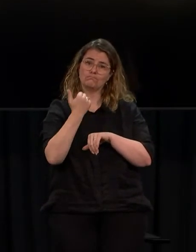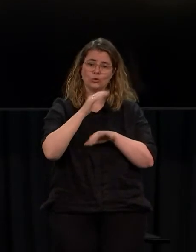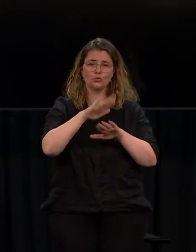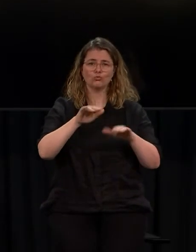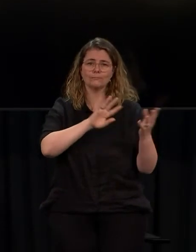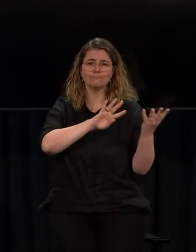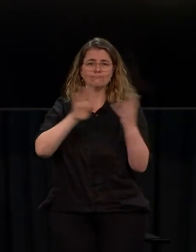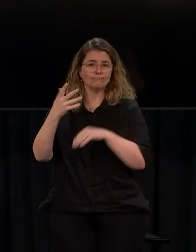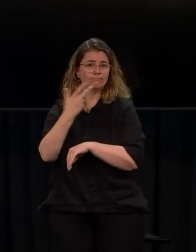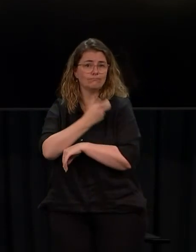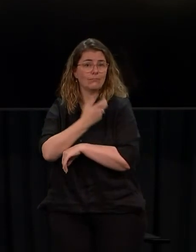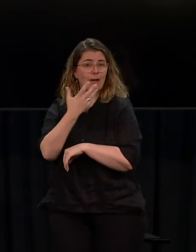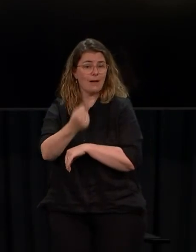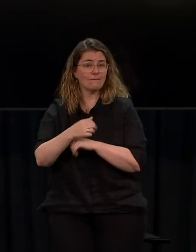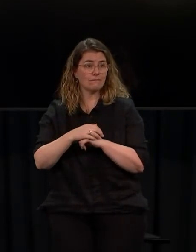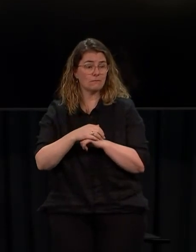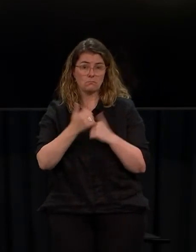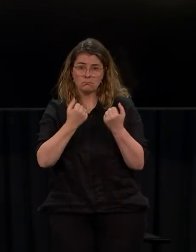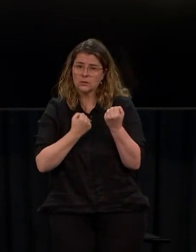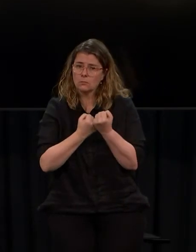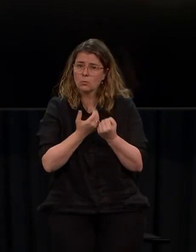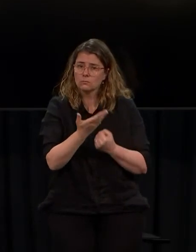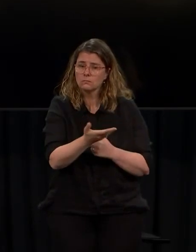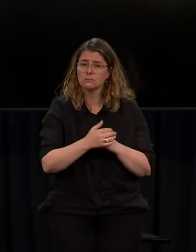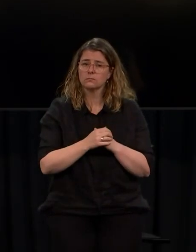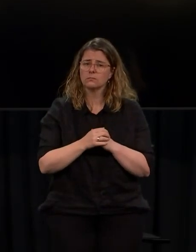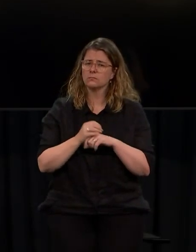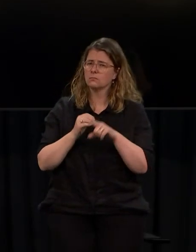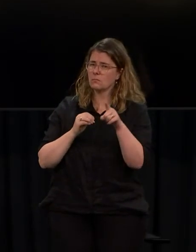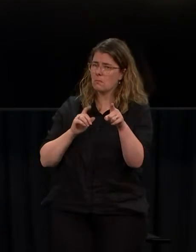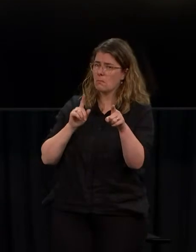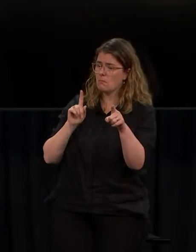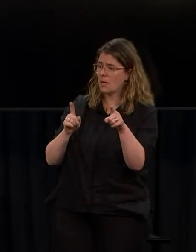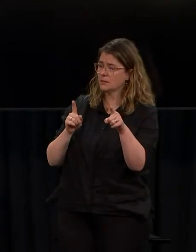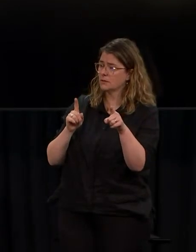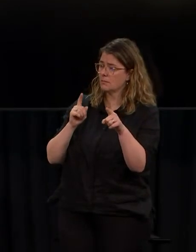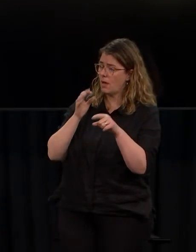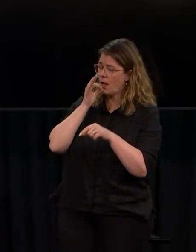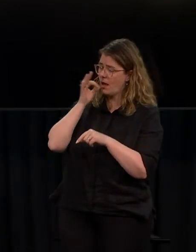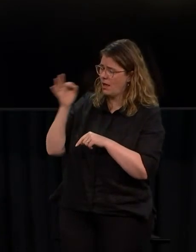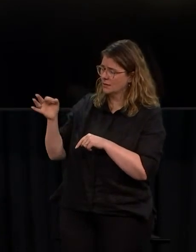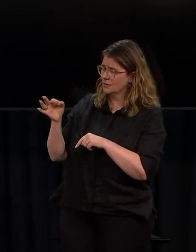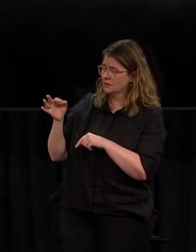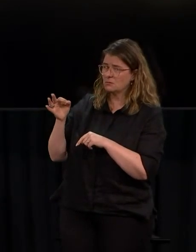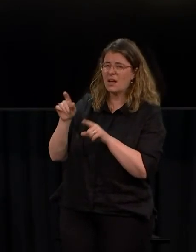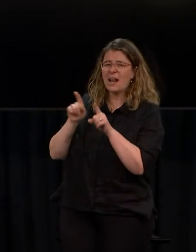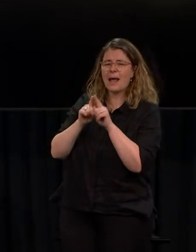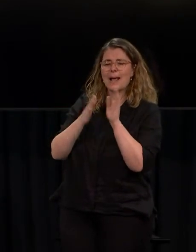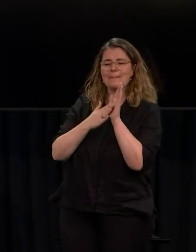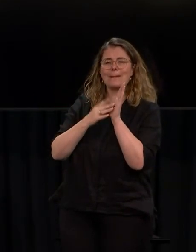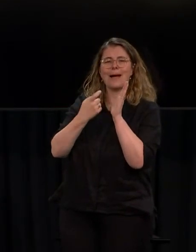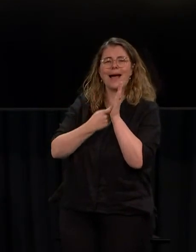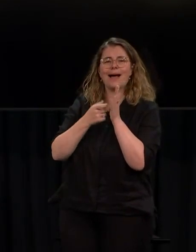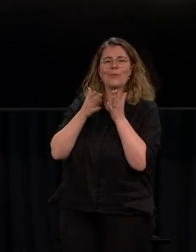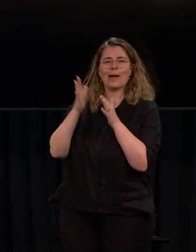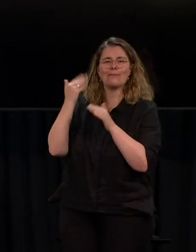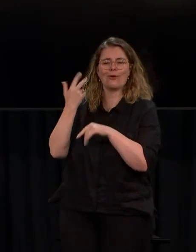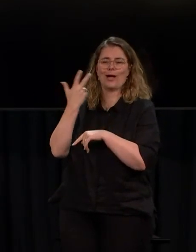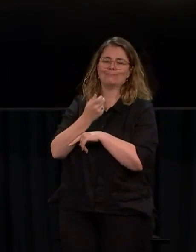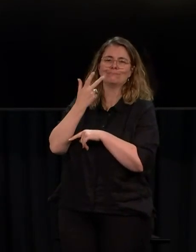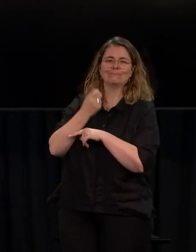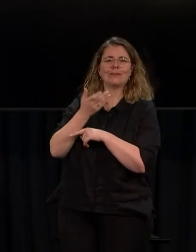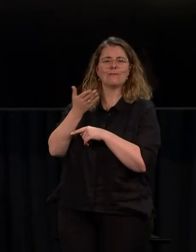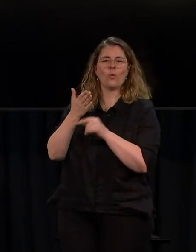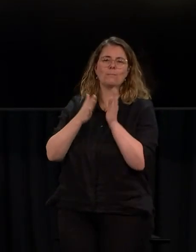on school grounds and have been supported to do that. Perhaps more like a, an MMR vaccination drive